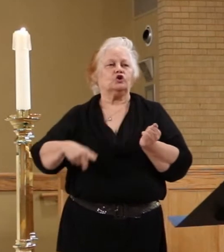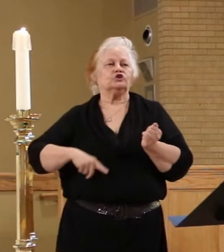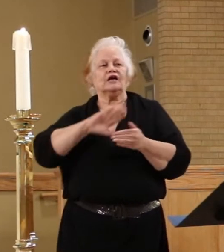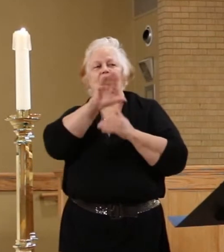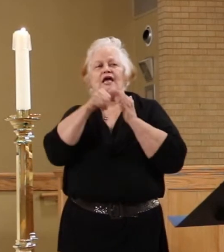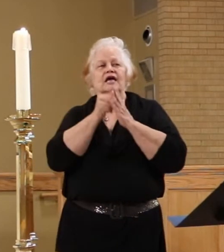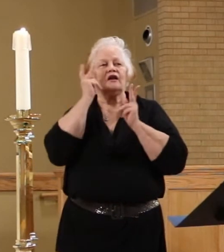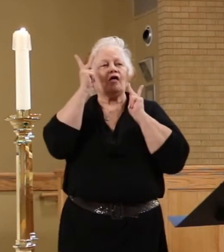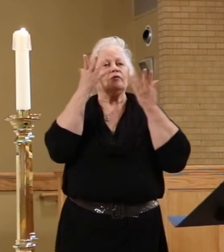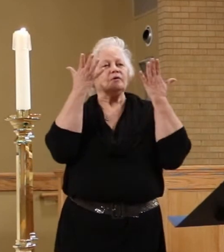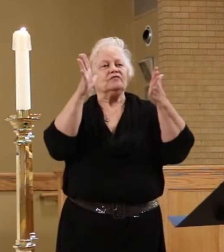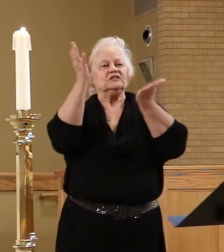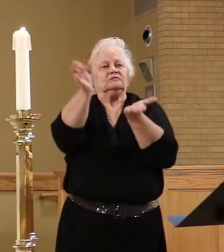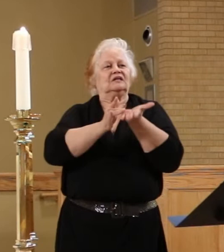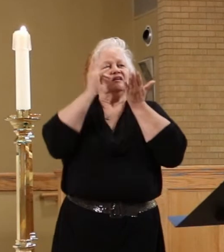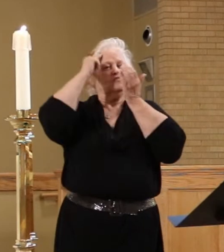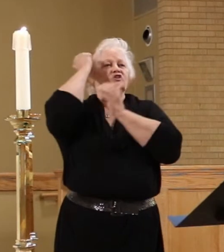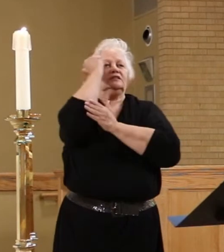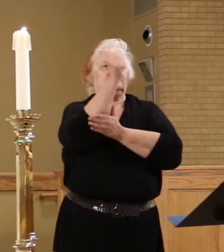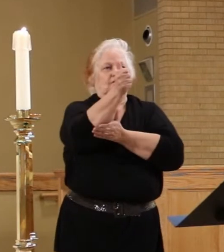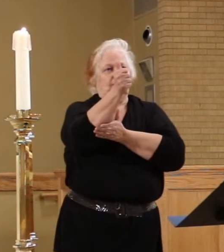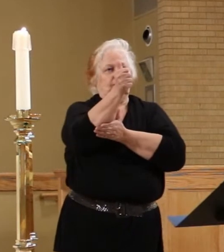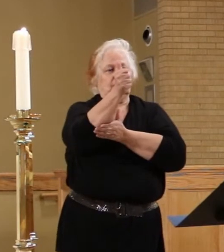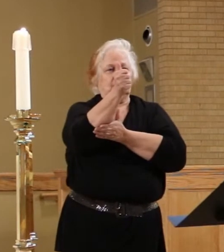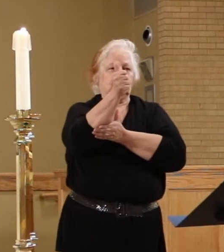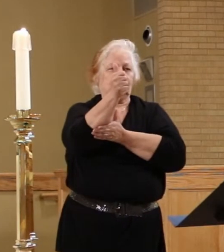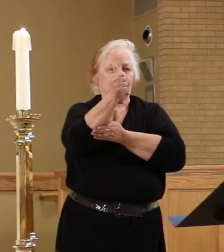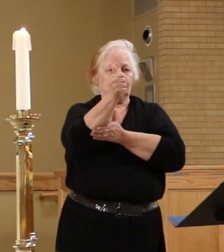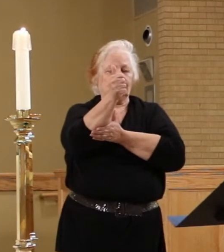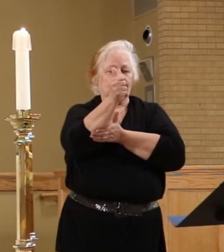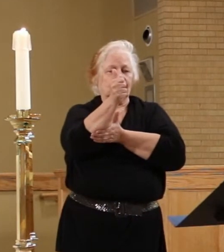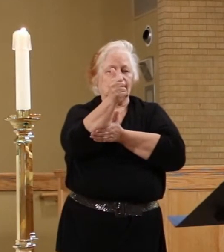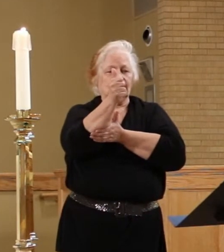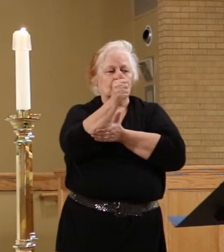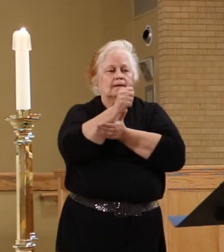the entire people you have gained for your own.